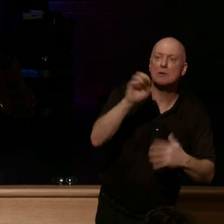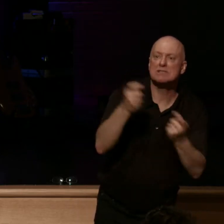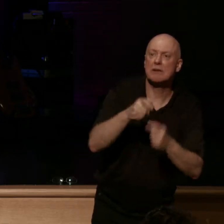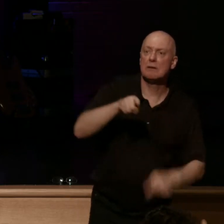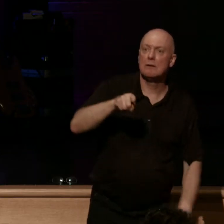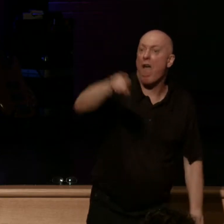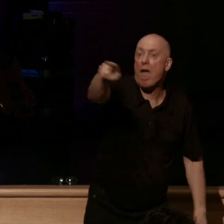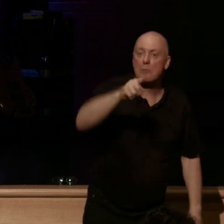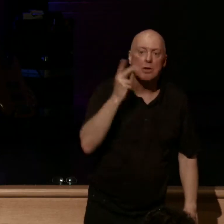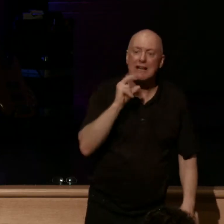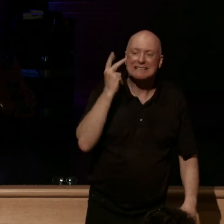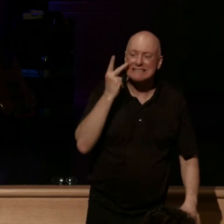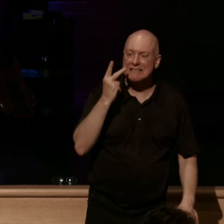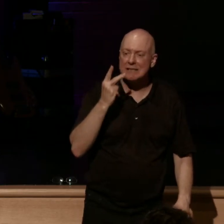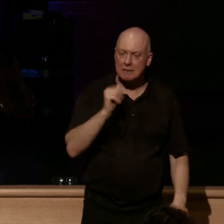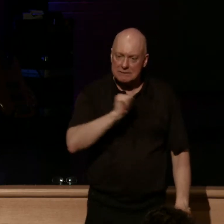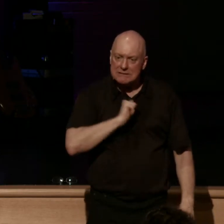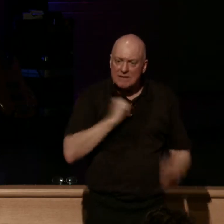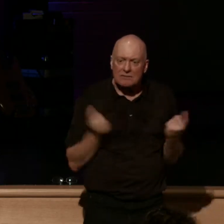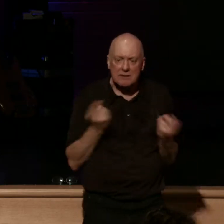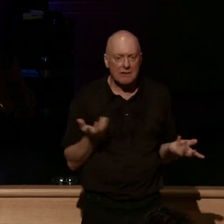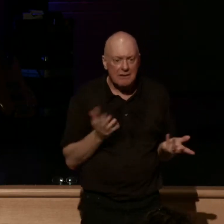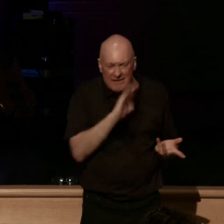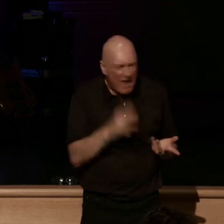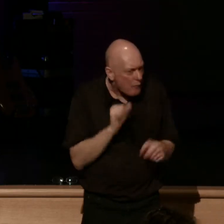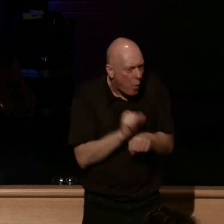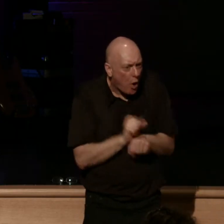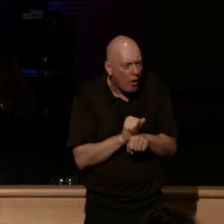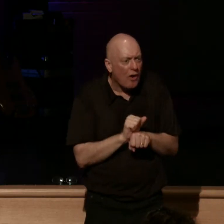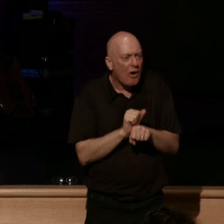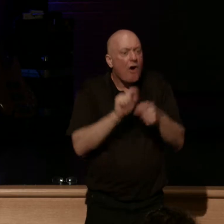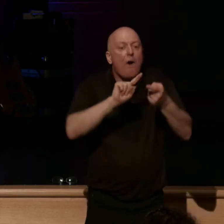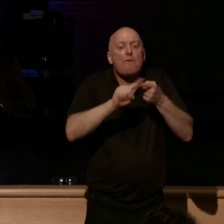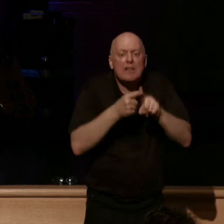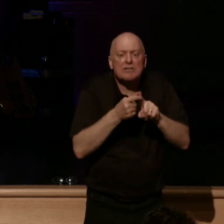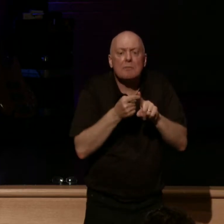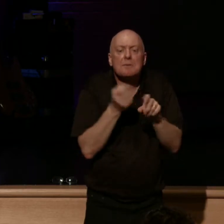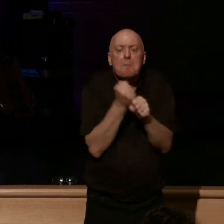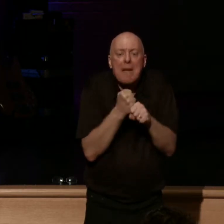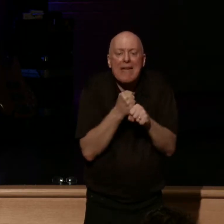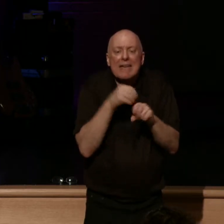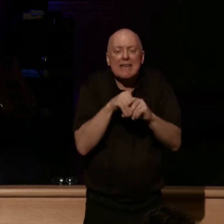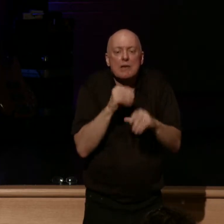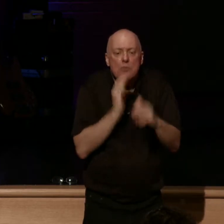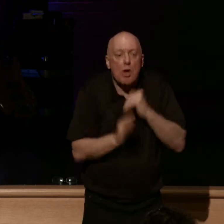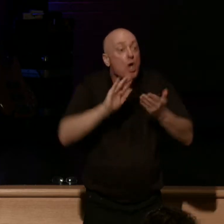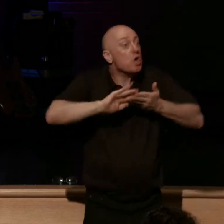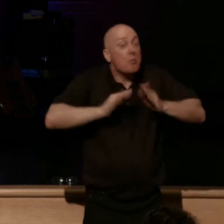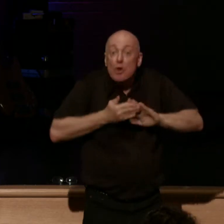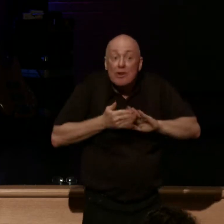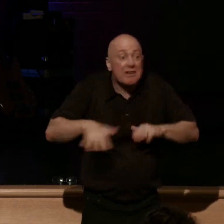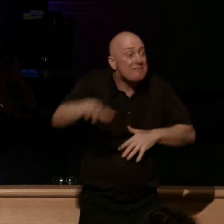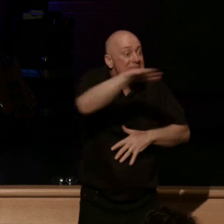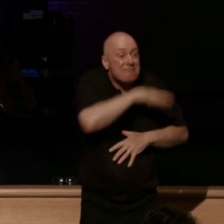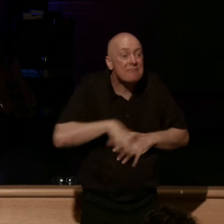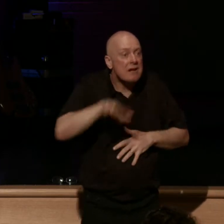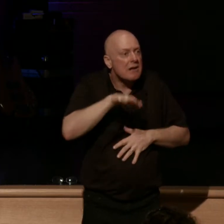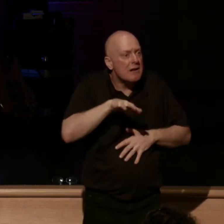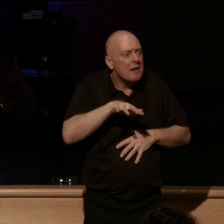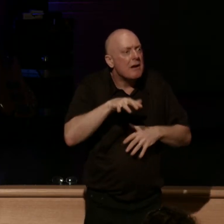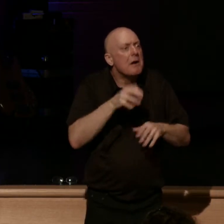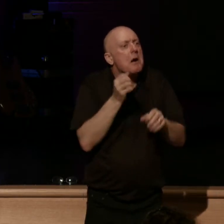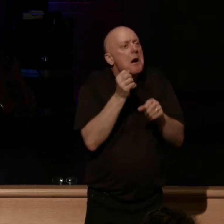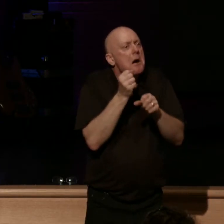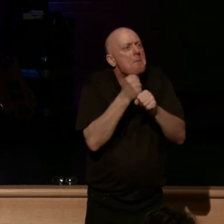fail to see the sin of yourself. That will never, ever work. Friendships are made in humility. community in the Lord Jesus Christ in this church are